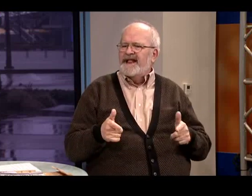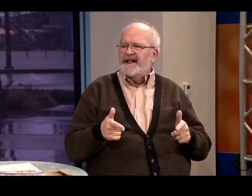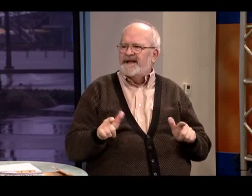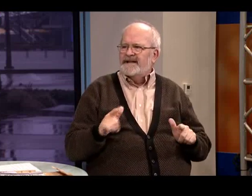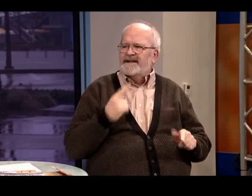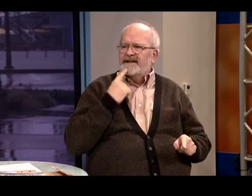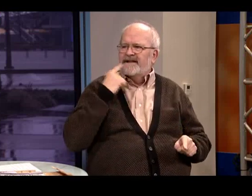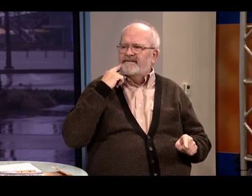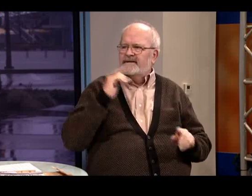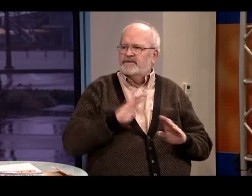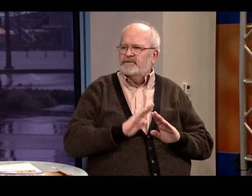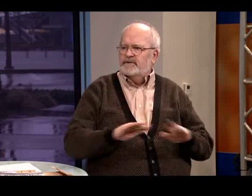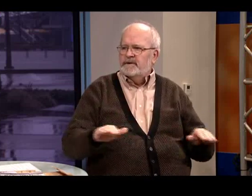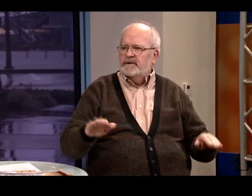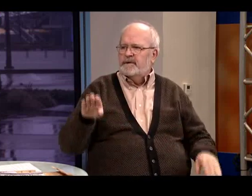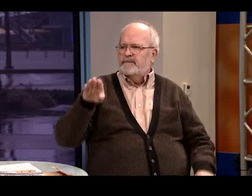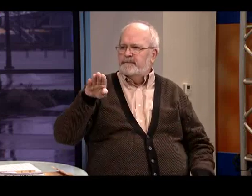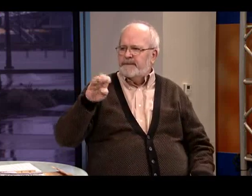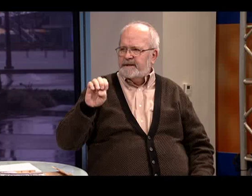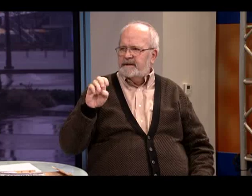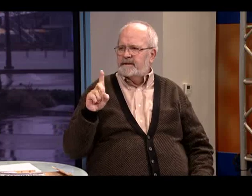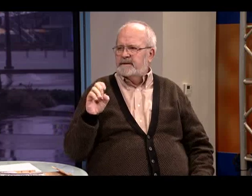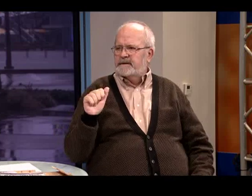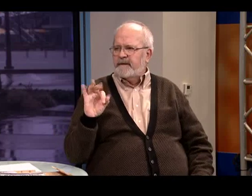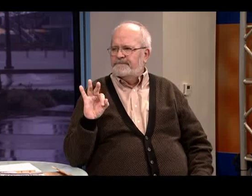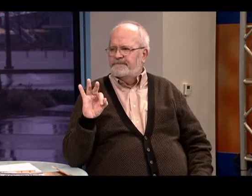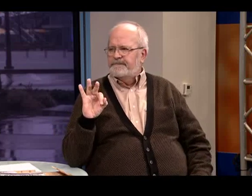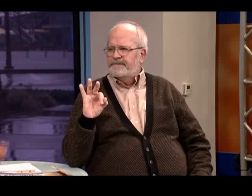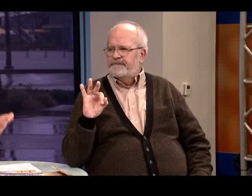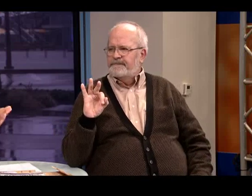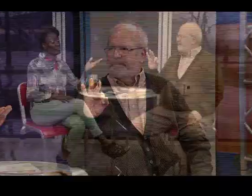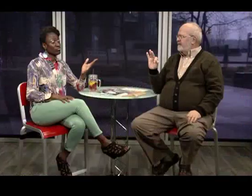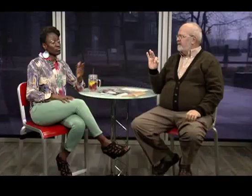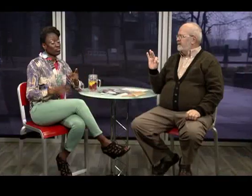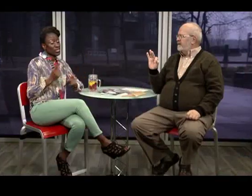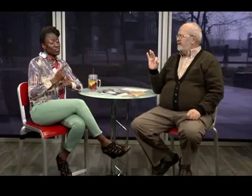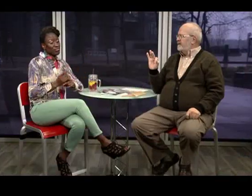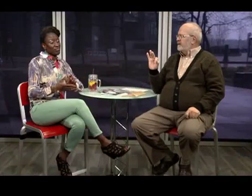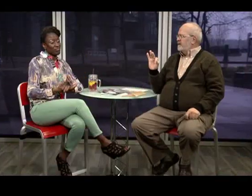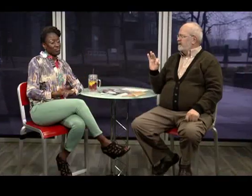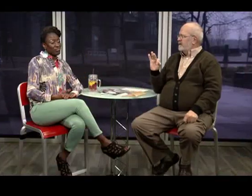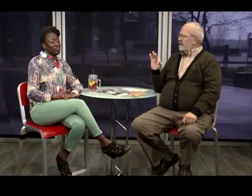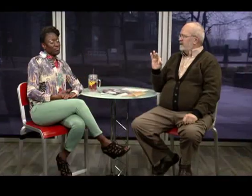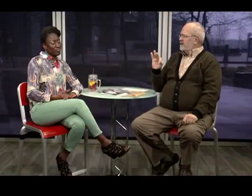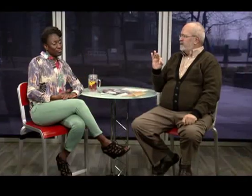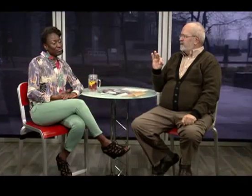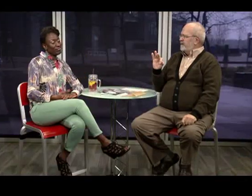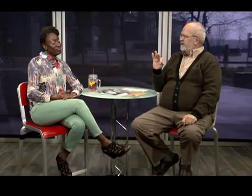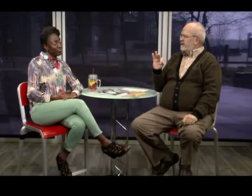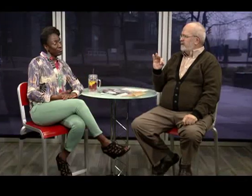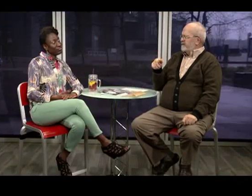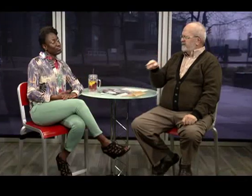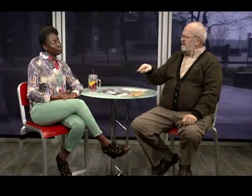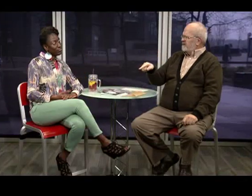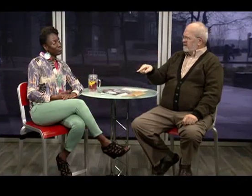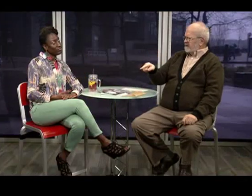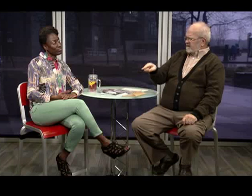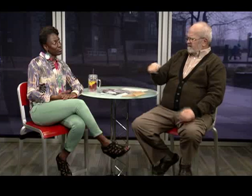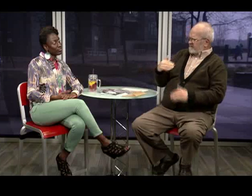However, we're starting to say, don't let the parents make decisions. Just let the deaf child be